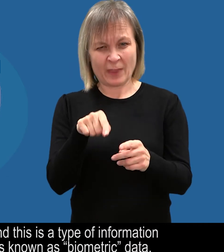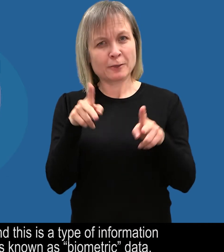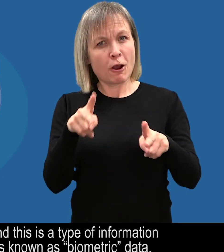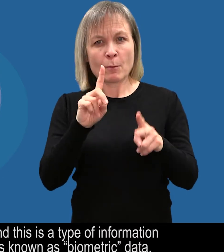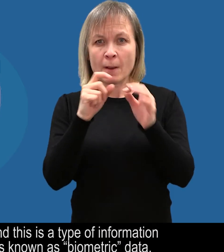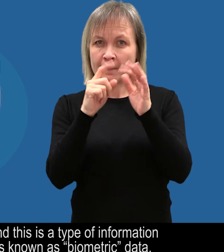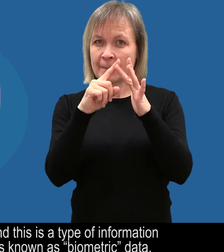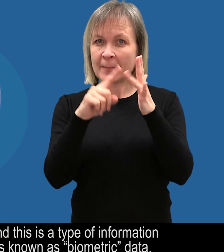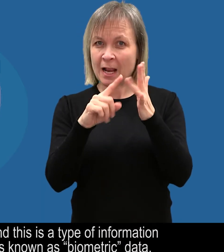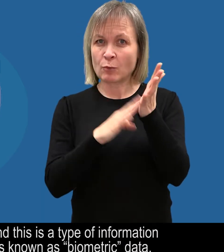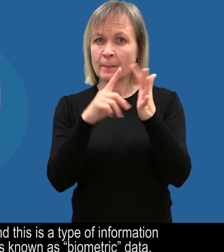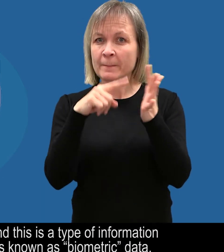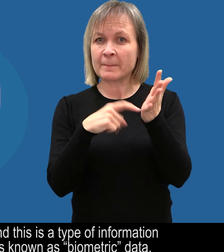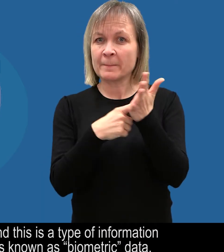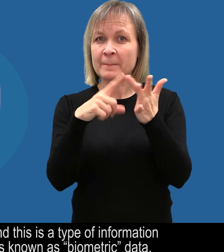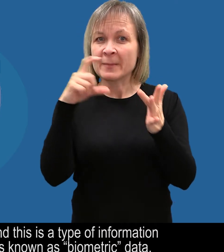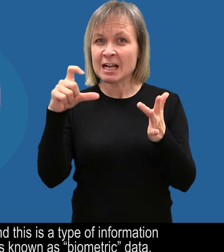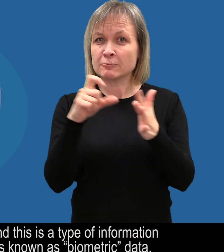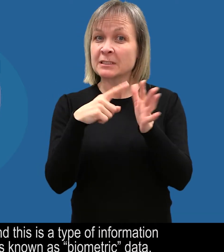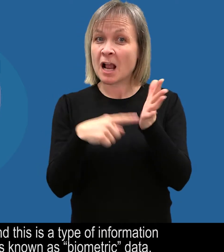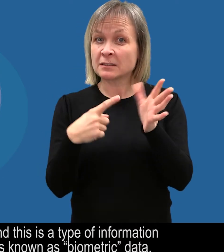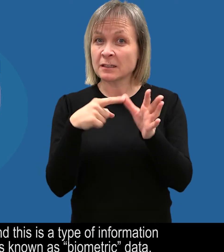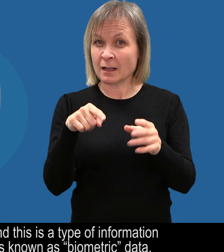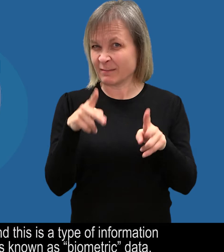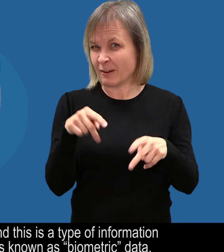And this is a type of information known as biometric data.